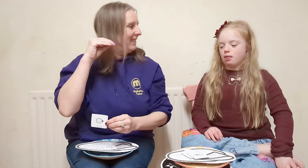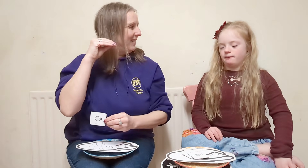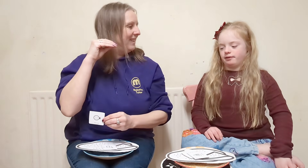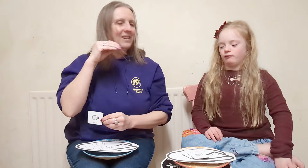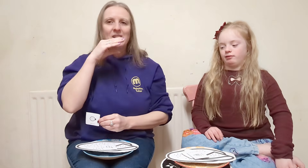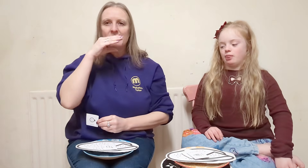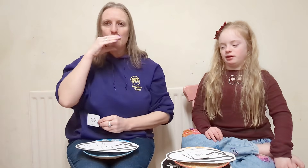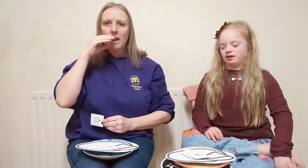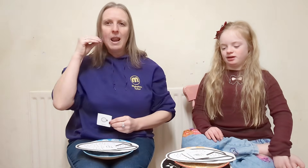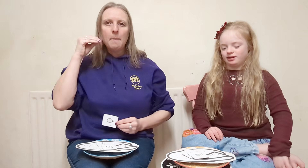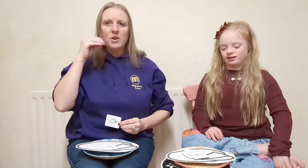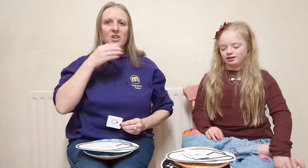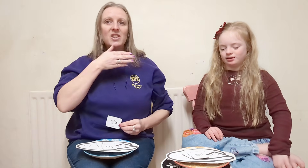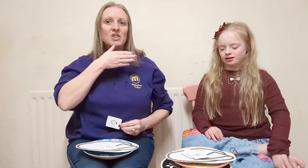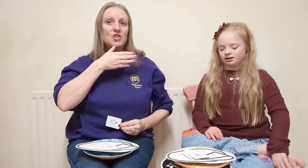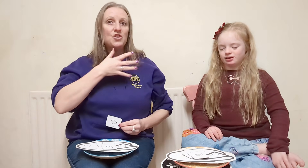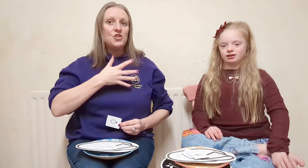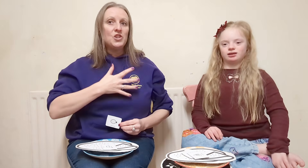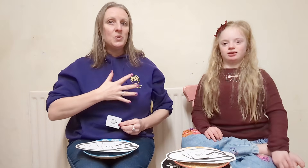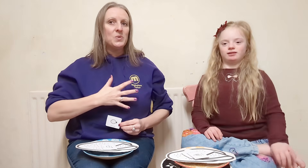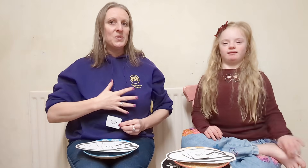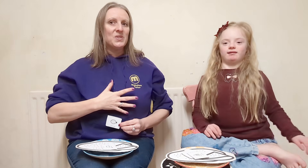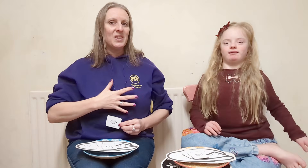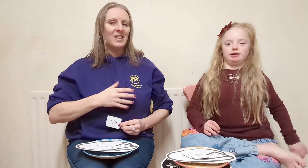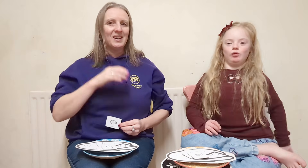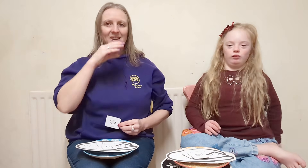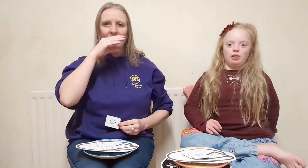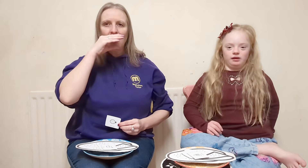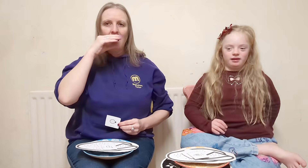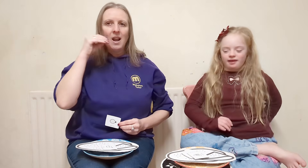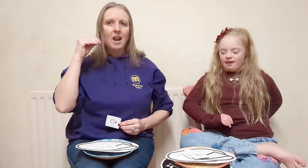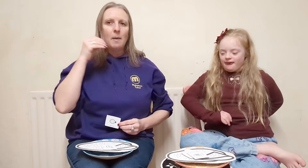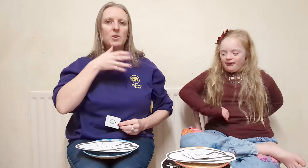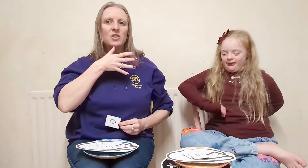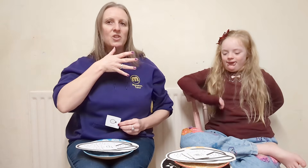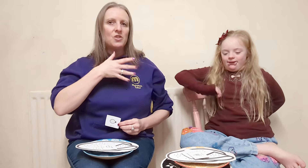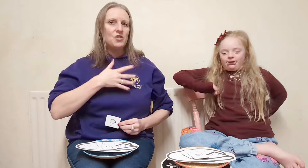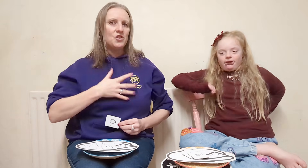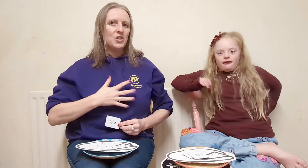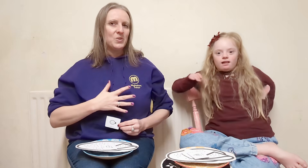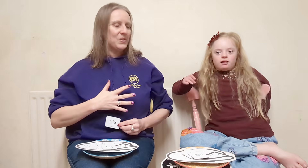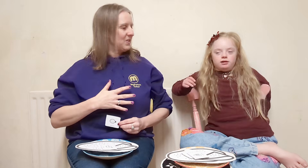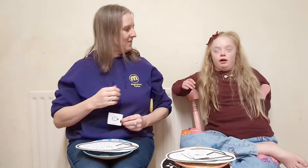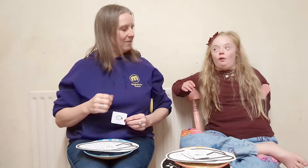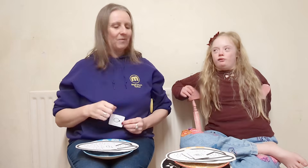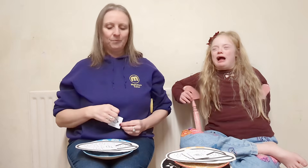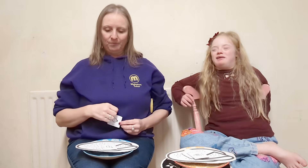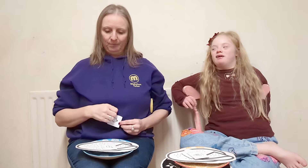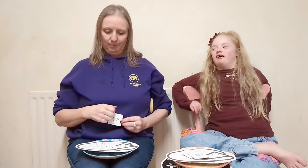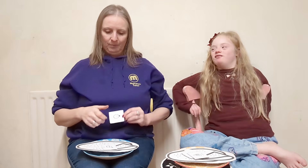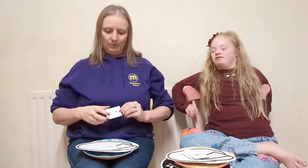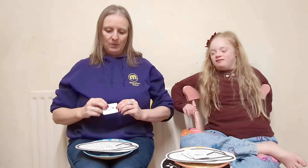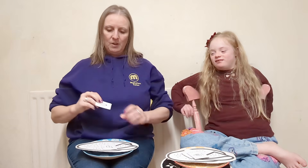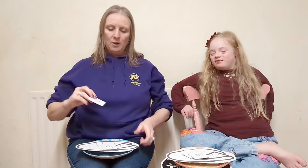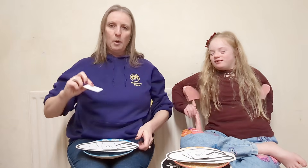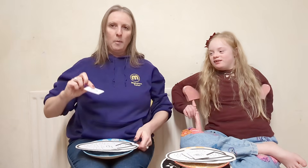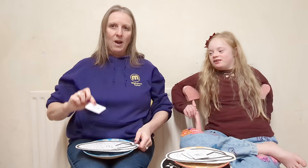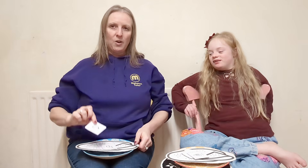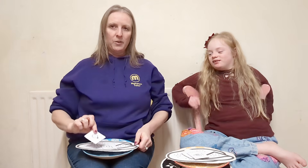Lemon. So Yummy. lemon juice. Yummy. Lemon juice. Yum, yum, yum. So let's pop that on as